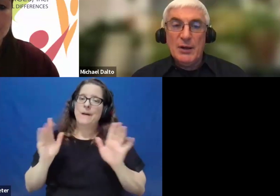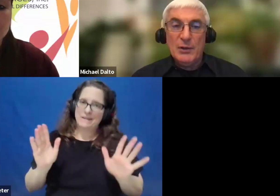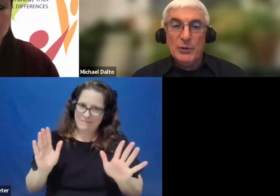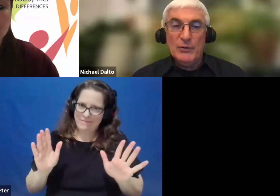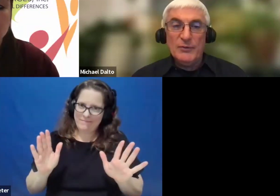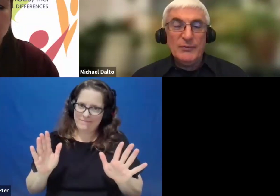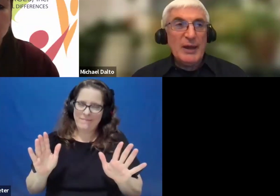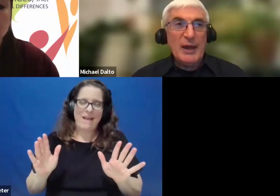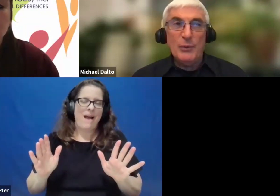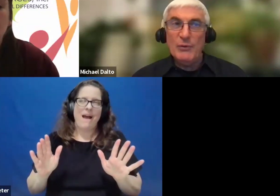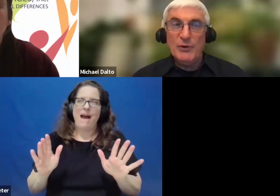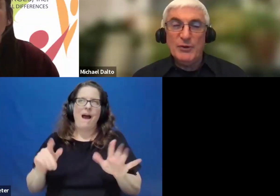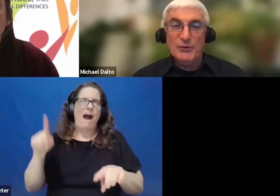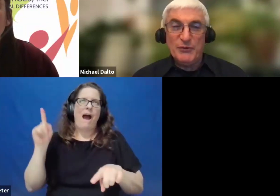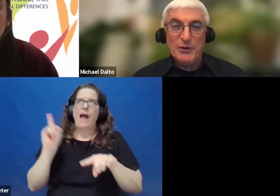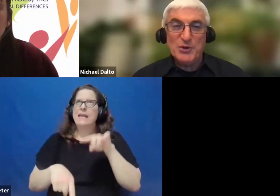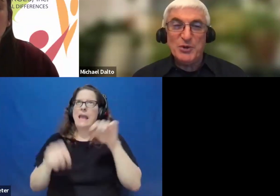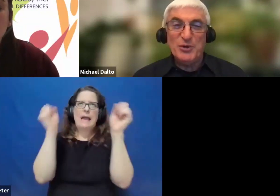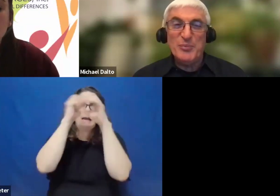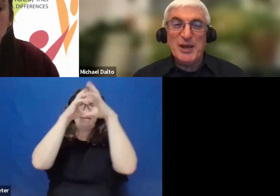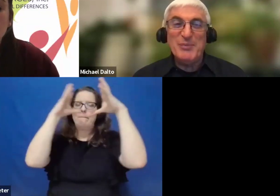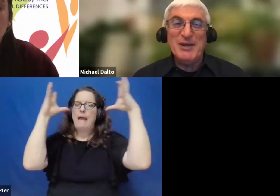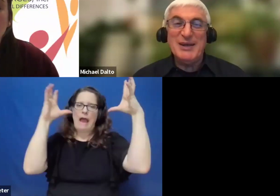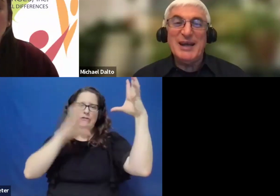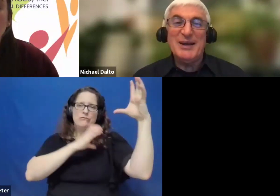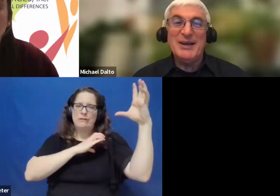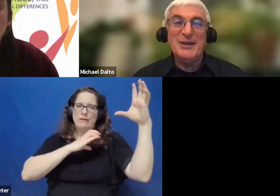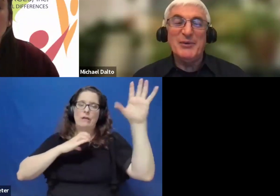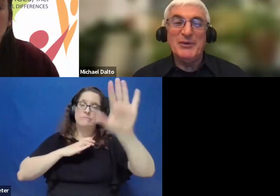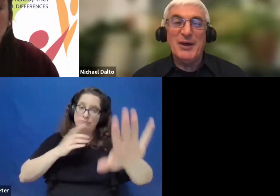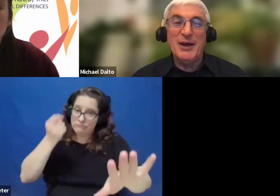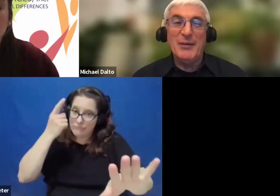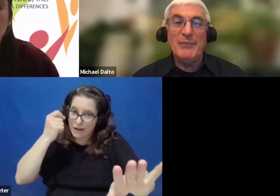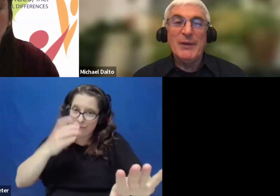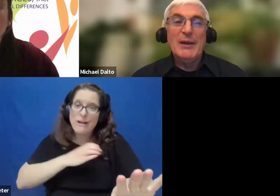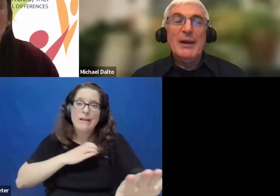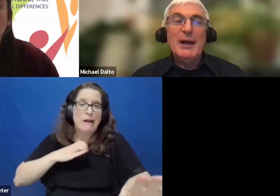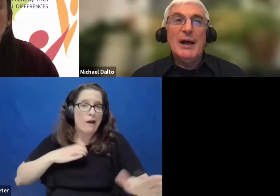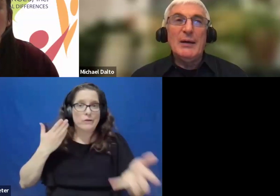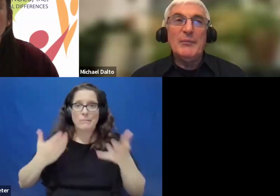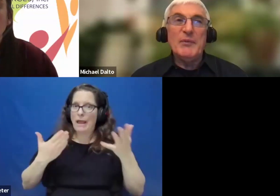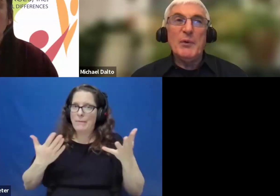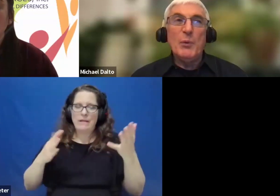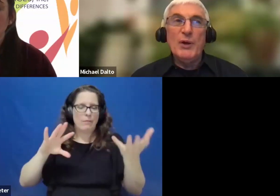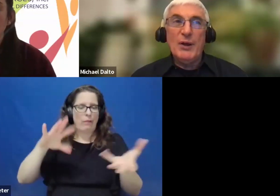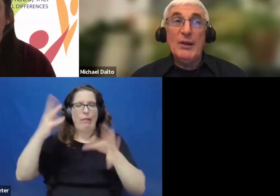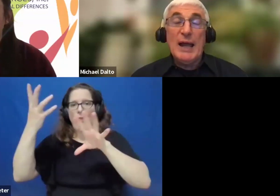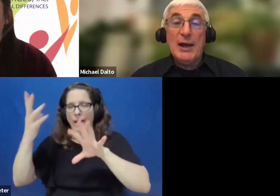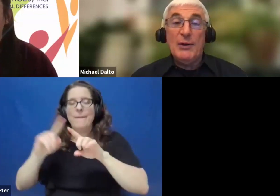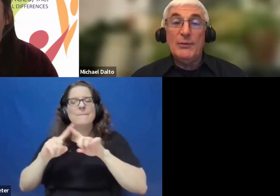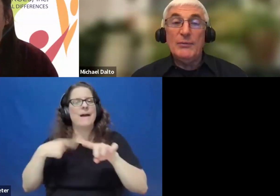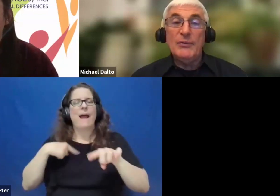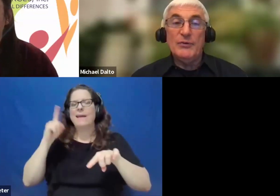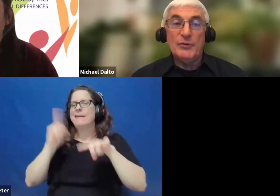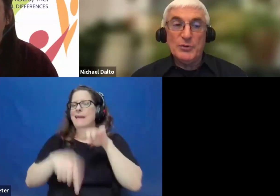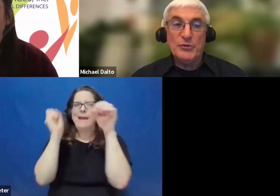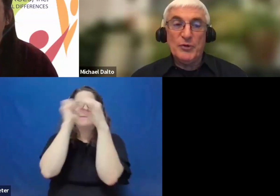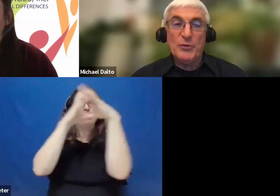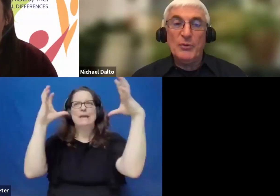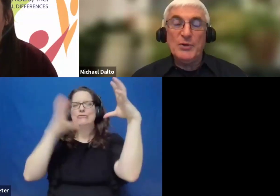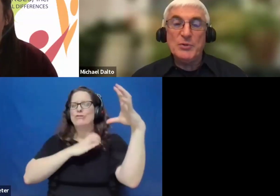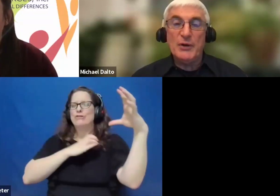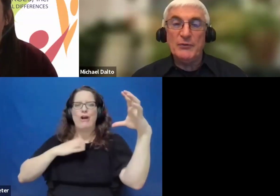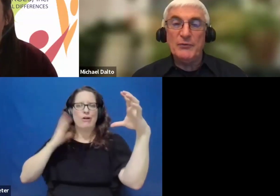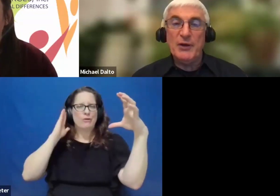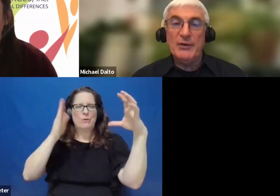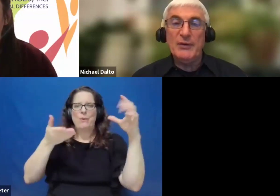that Congress, however dysfunctional it may be at any given time, will allow the Social